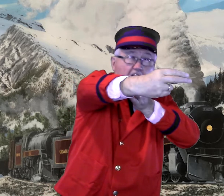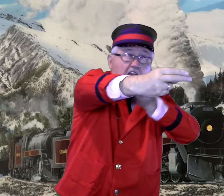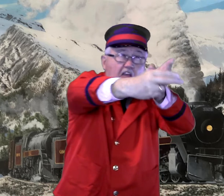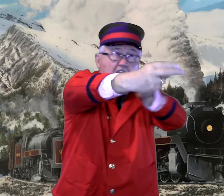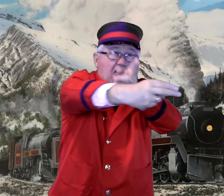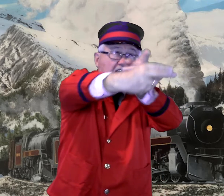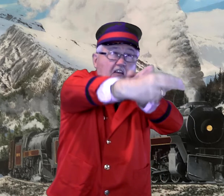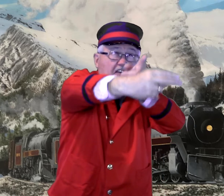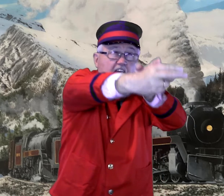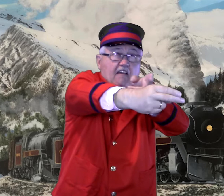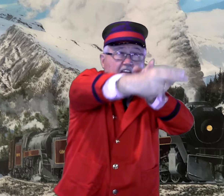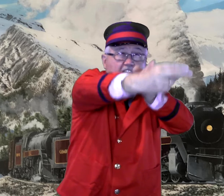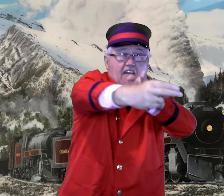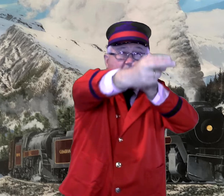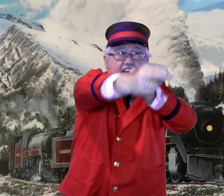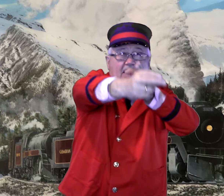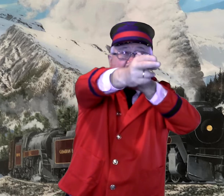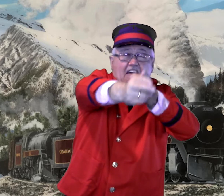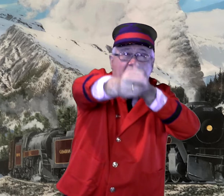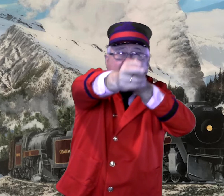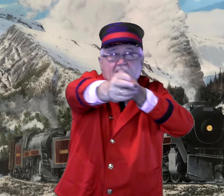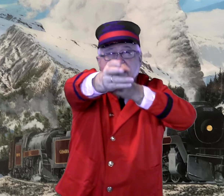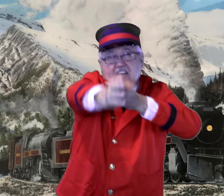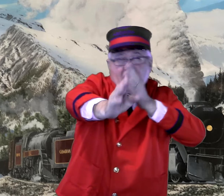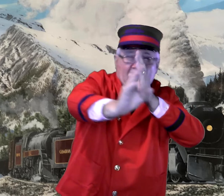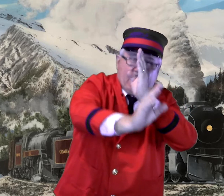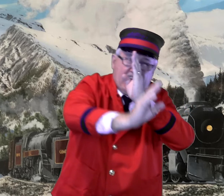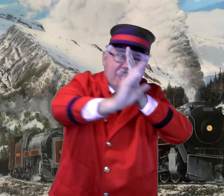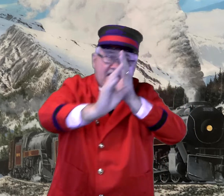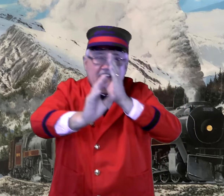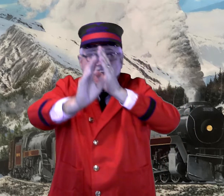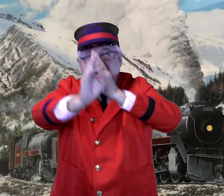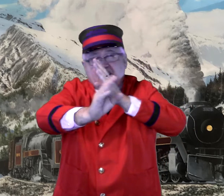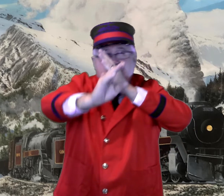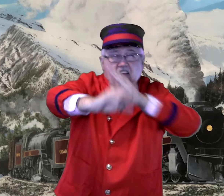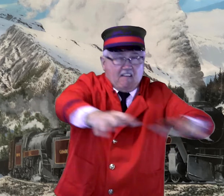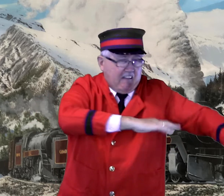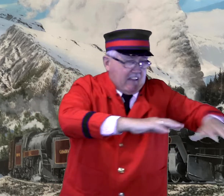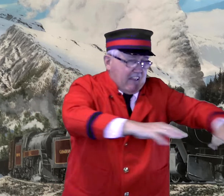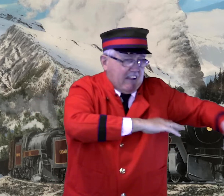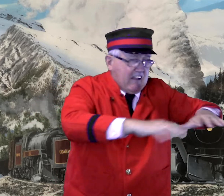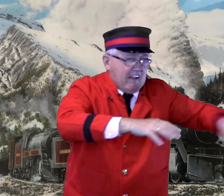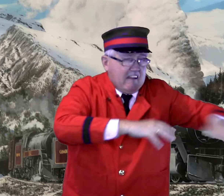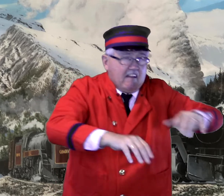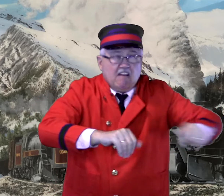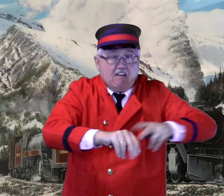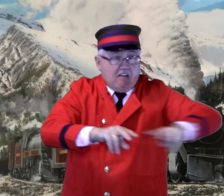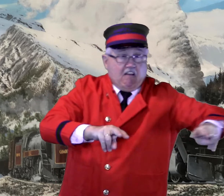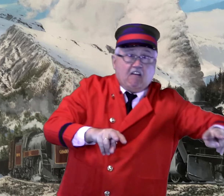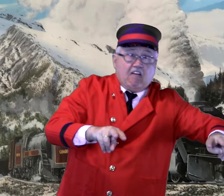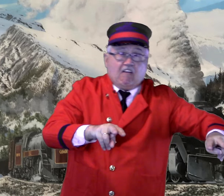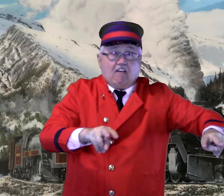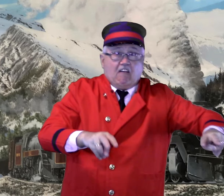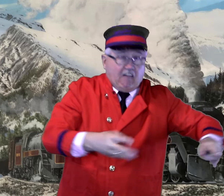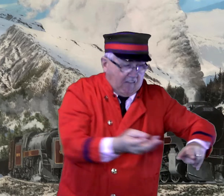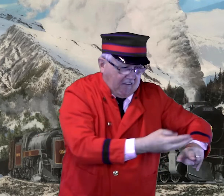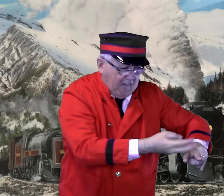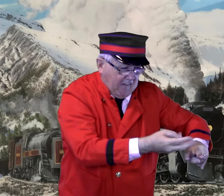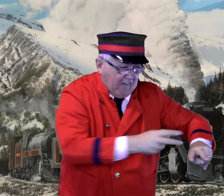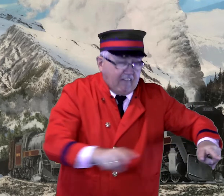steam billowing out. He looked ahead and saw the cars bouncing along. He could see the